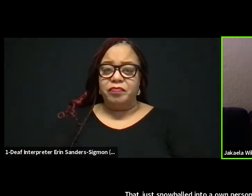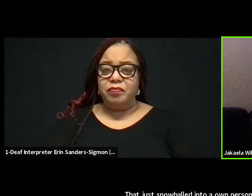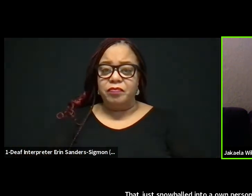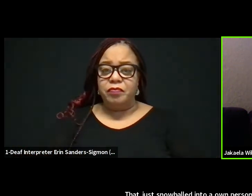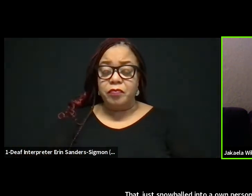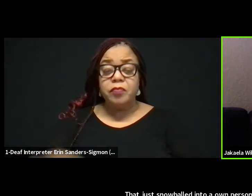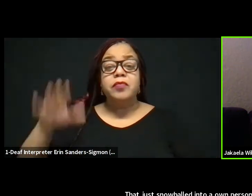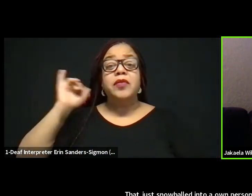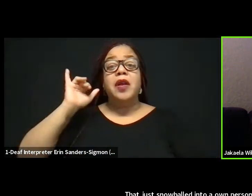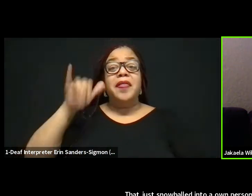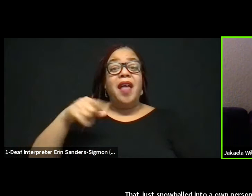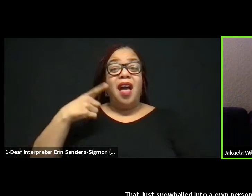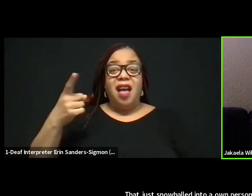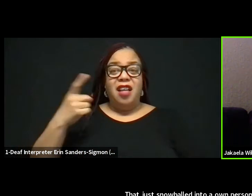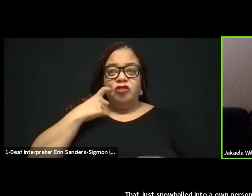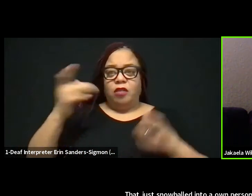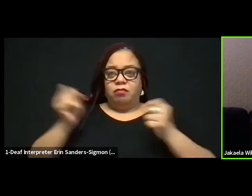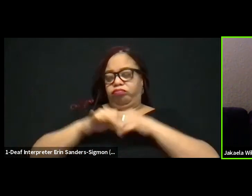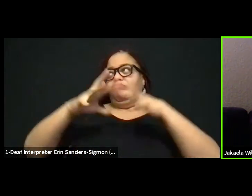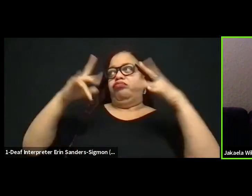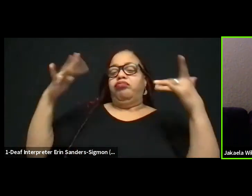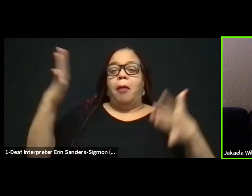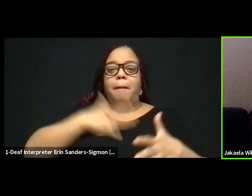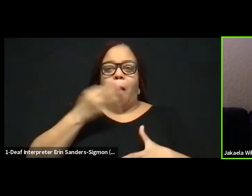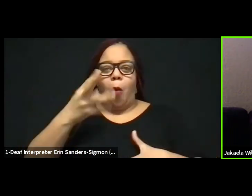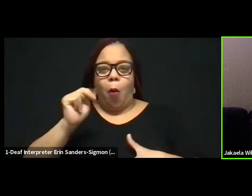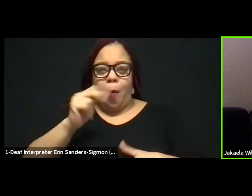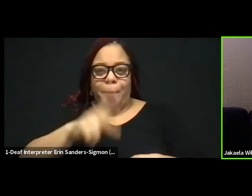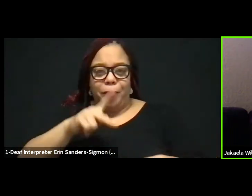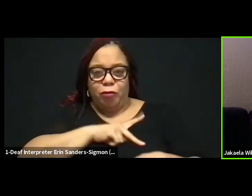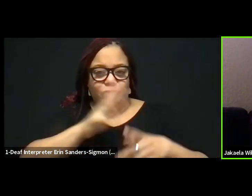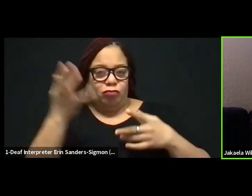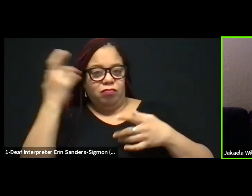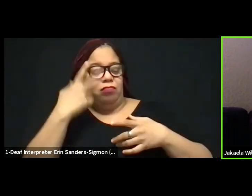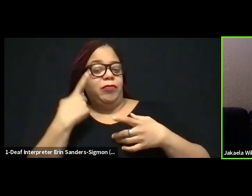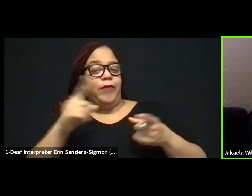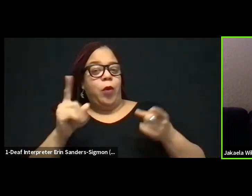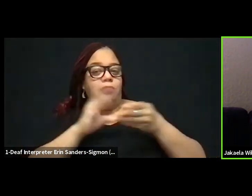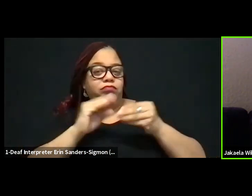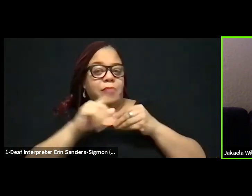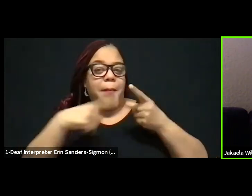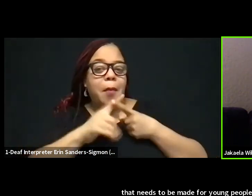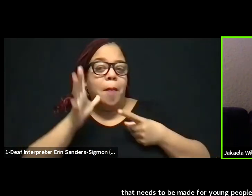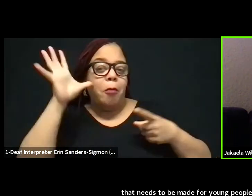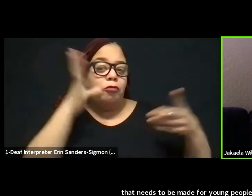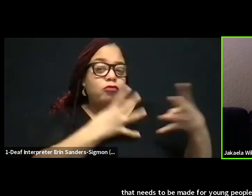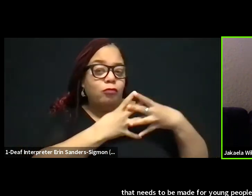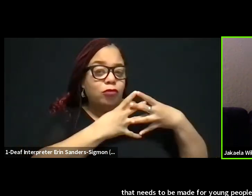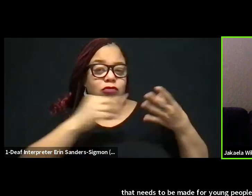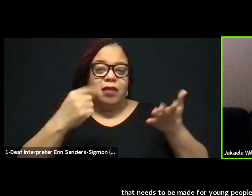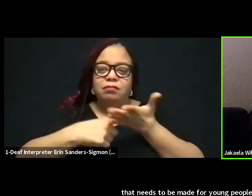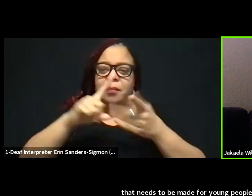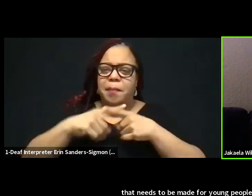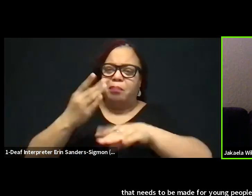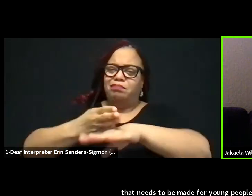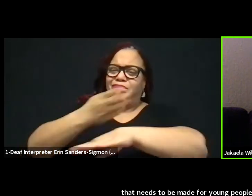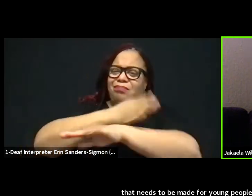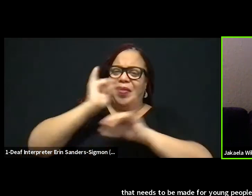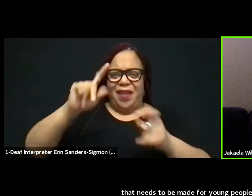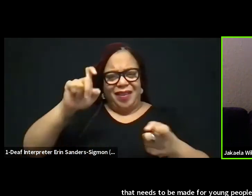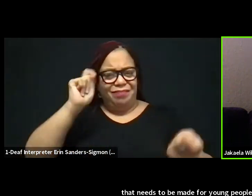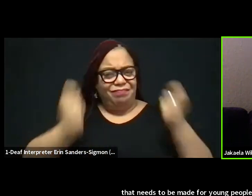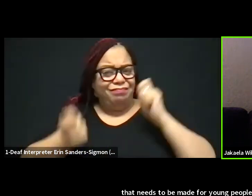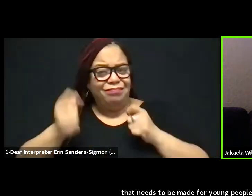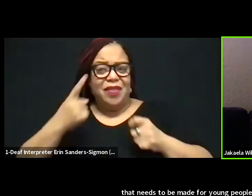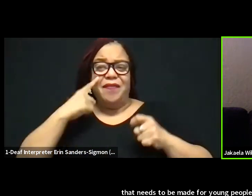improvements that needs to be made for young people who are experiencing parental incarceration. I myself am the oldest of three, and